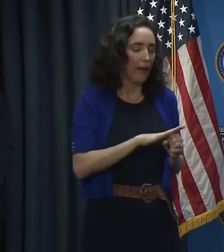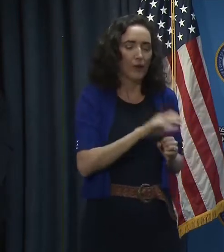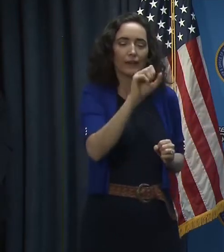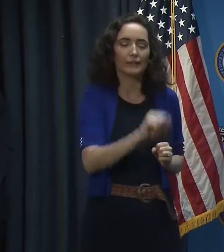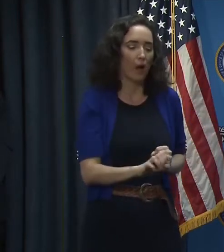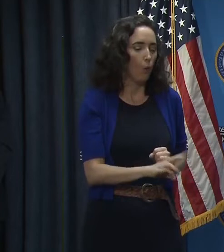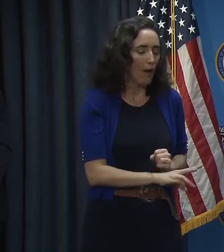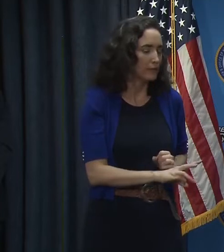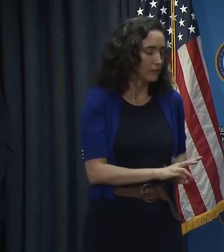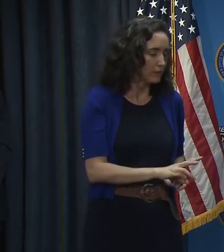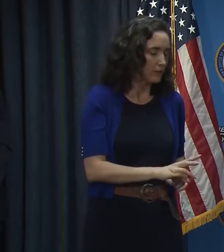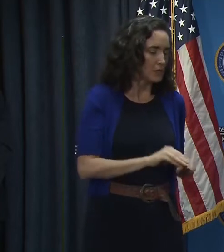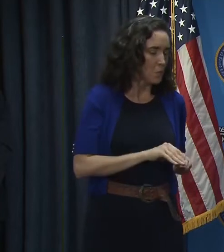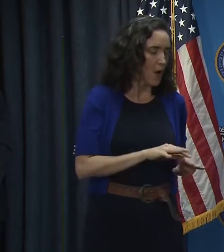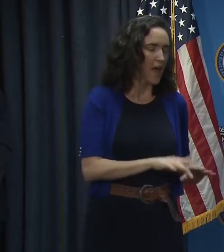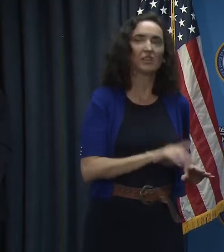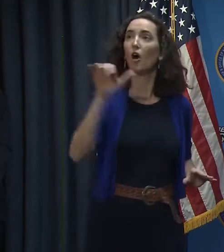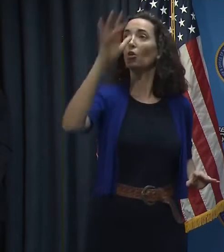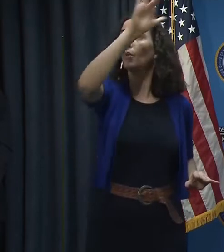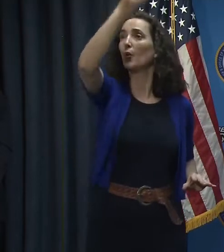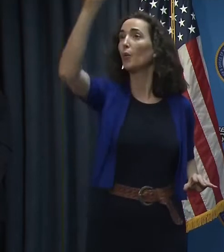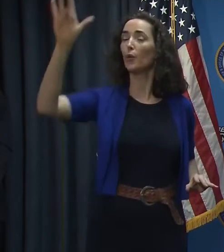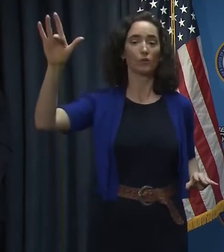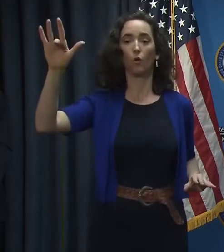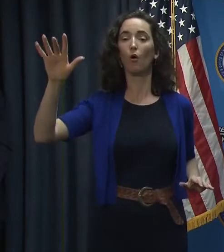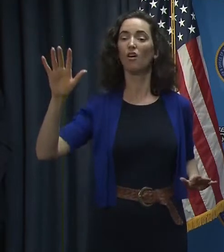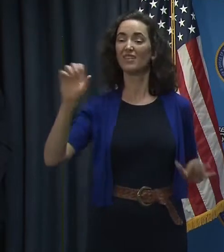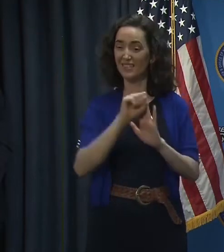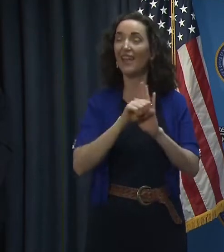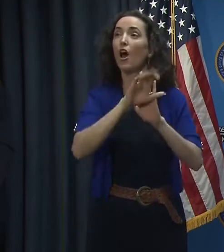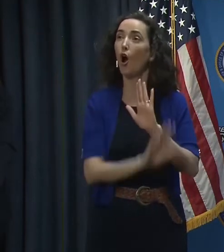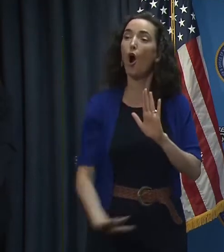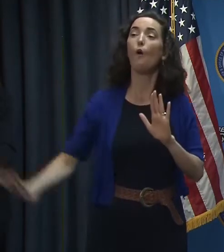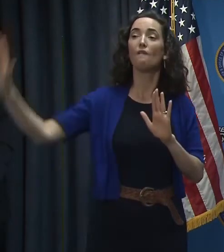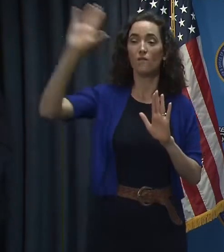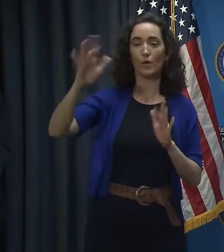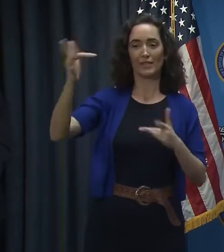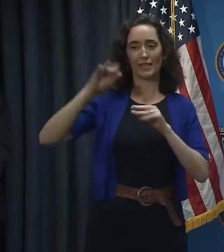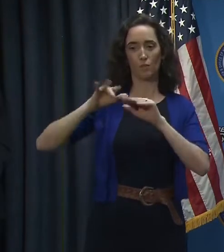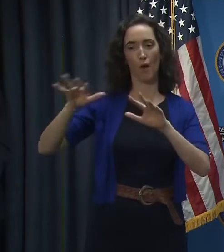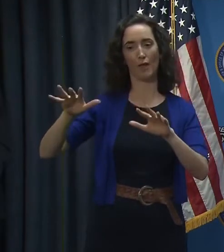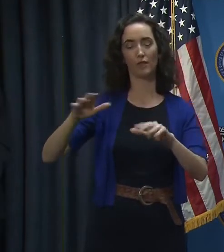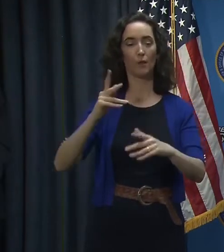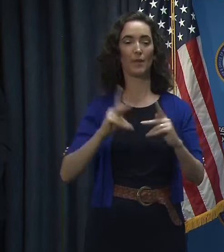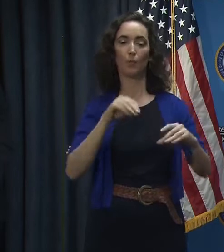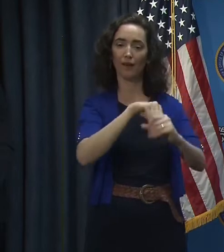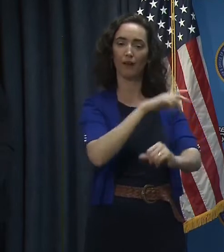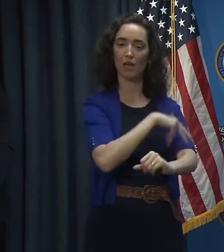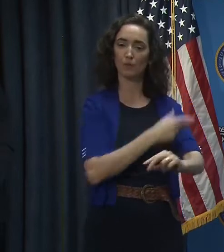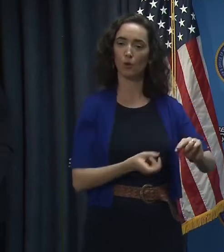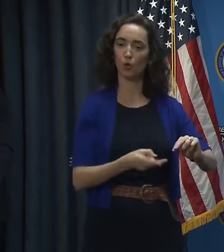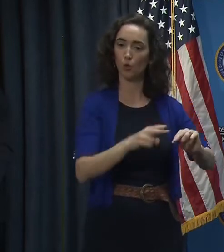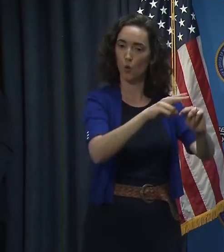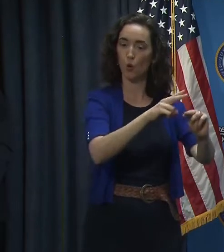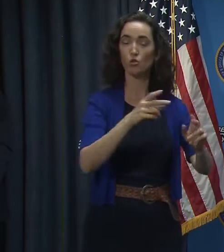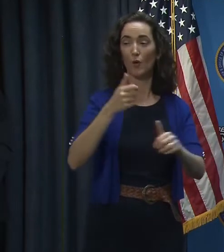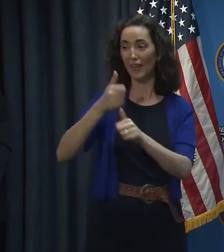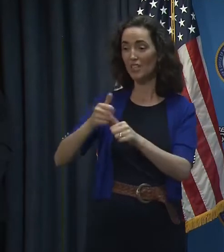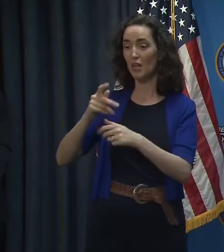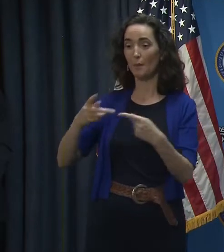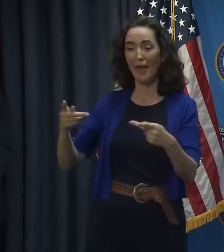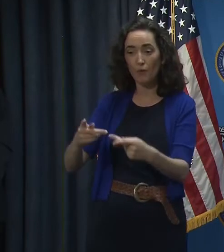where cases are increasing and hospitalizations are increasing that I don't feel it's appropriate to do this by region or by